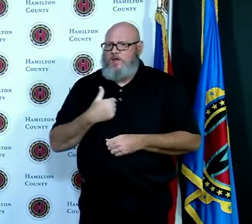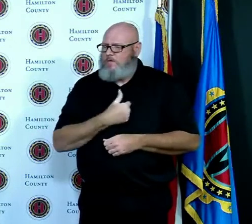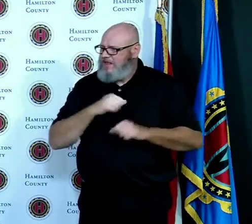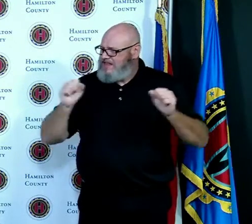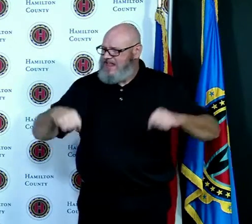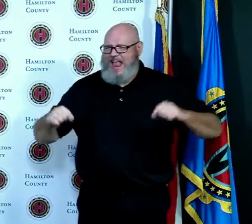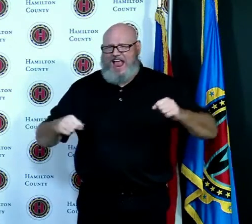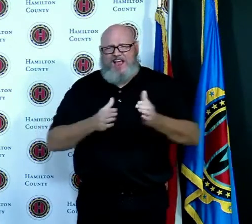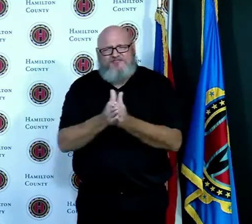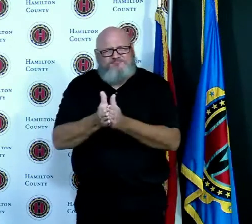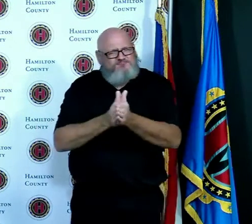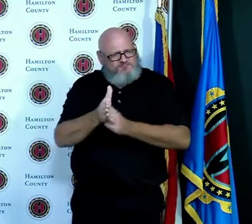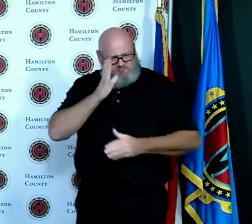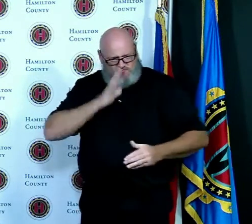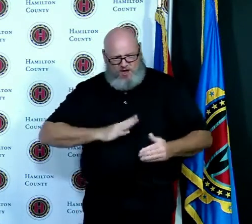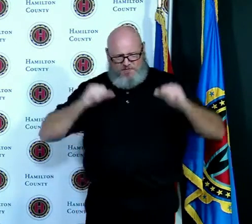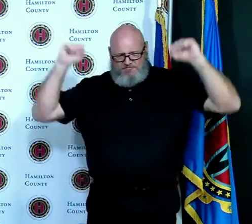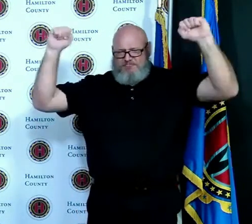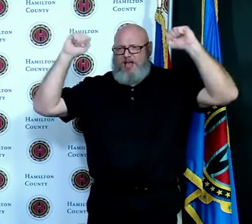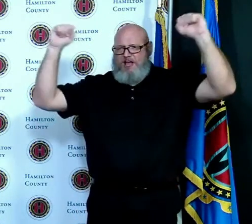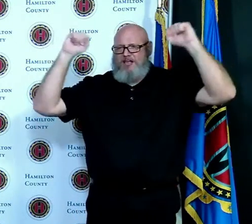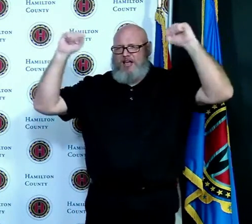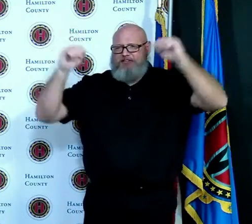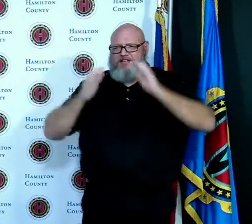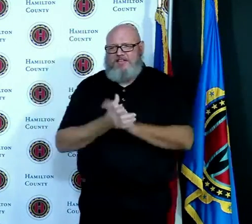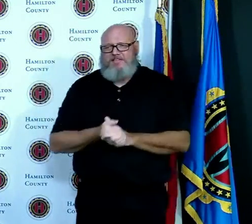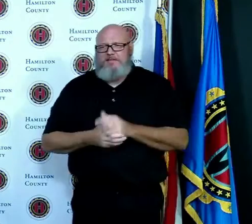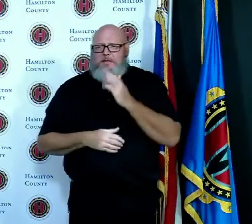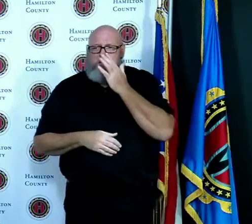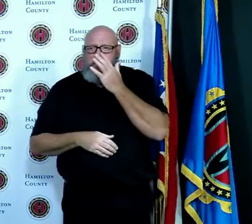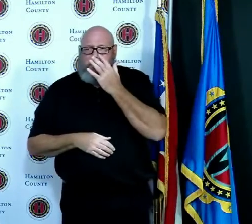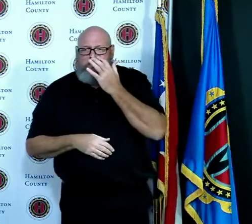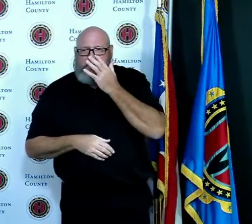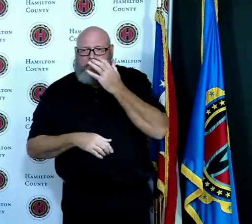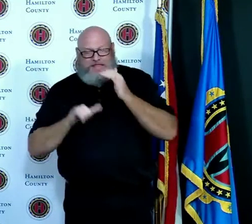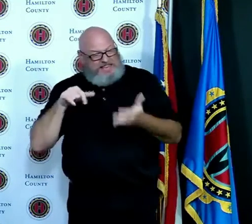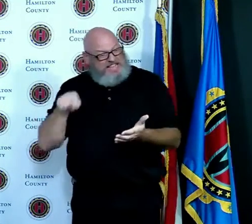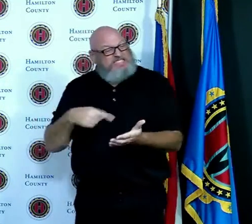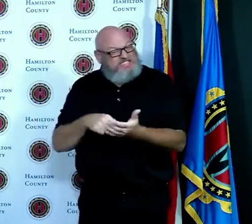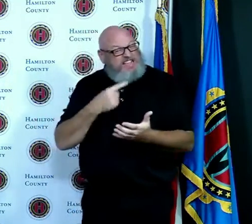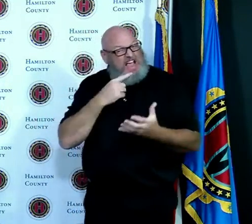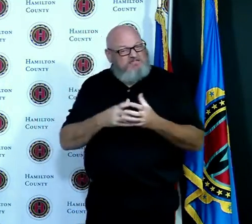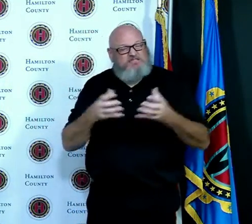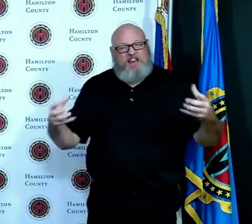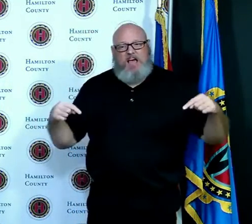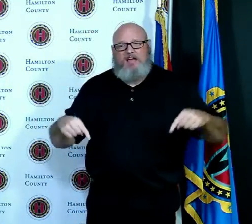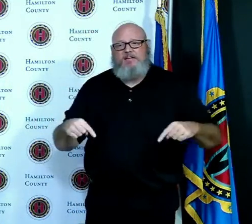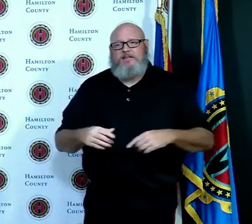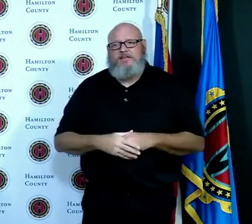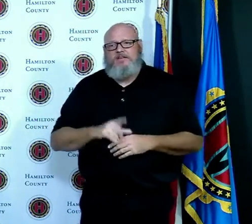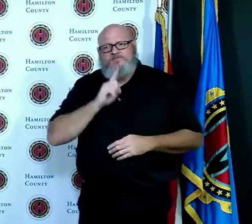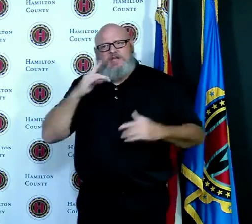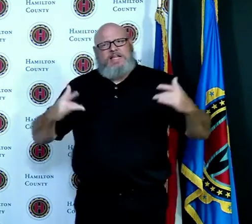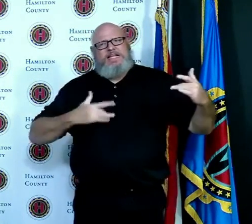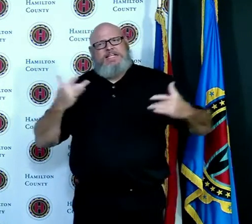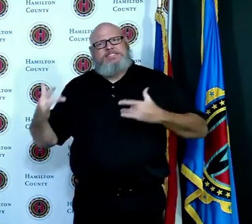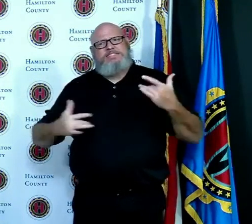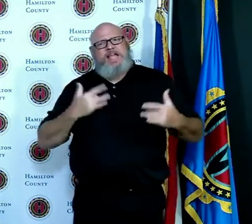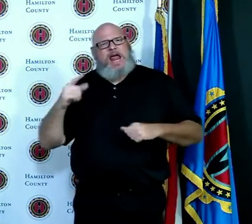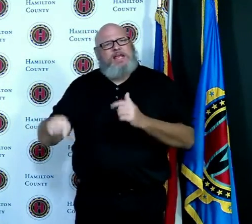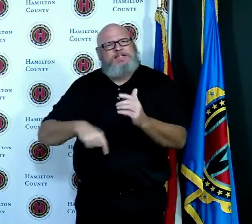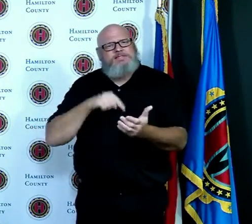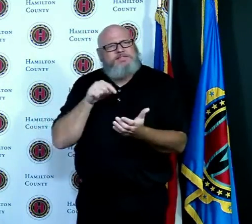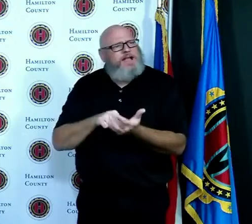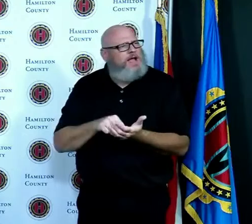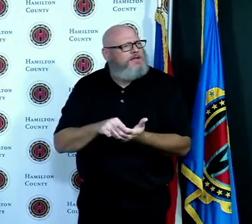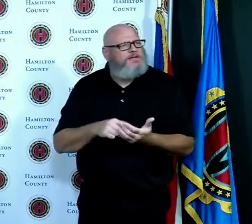County. We can't always say that, but we can on this one. So I think it's an exciting time. And what you referenced,